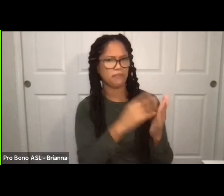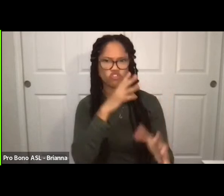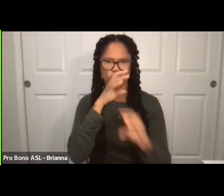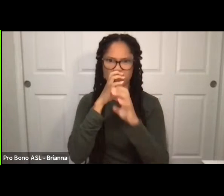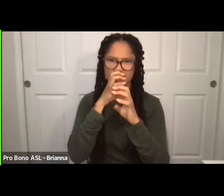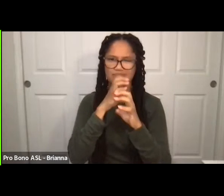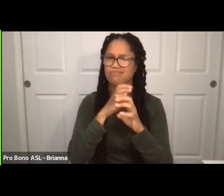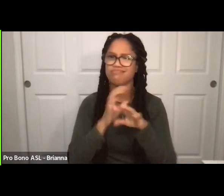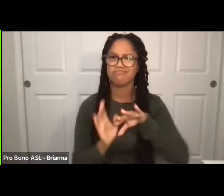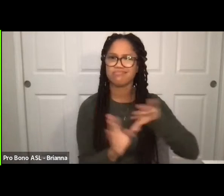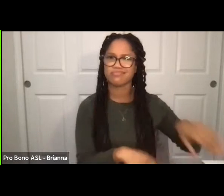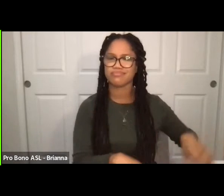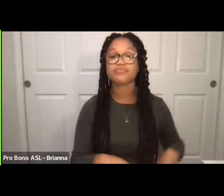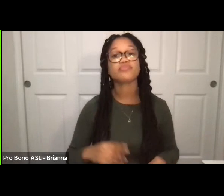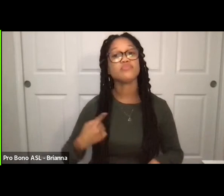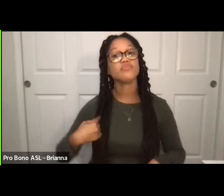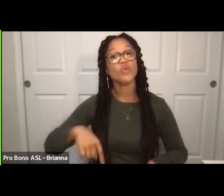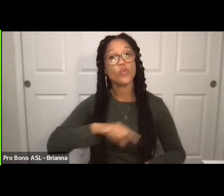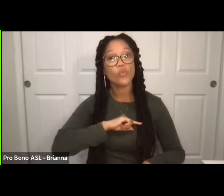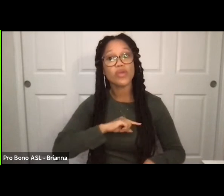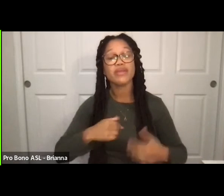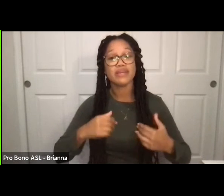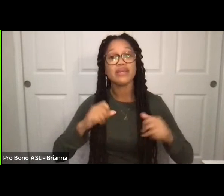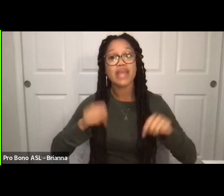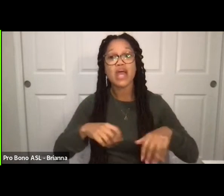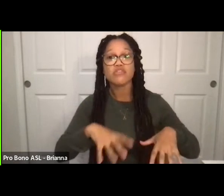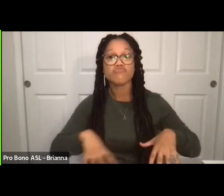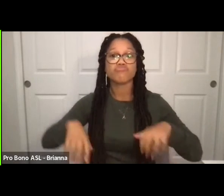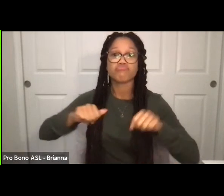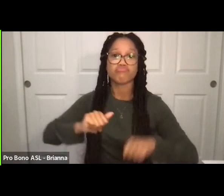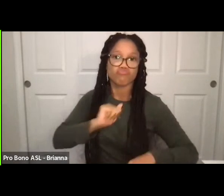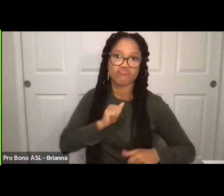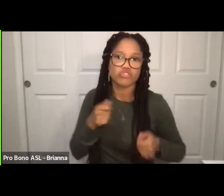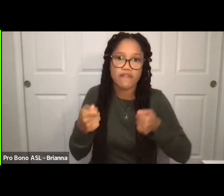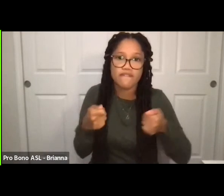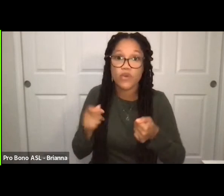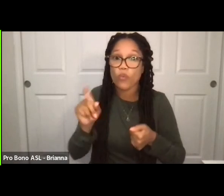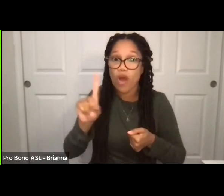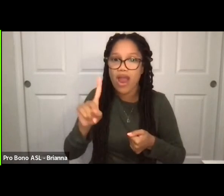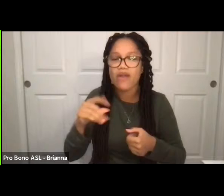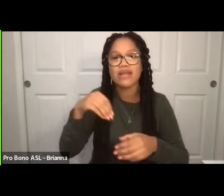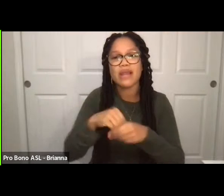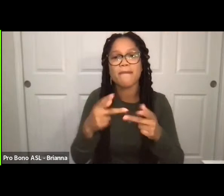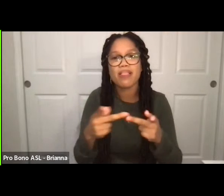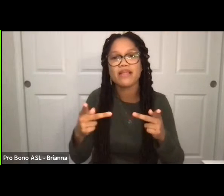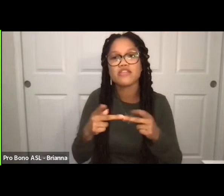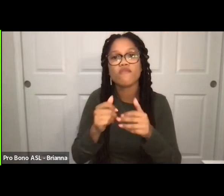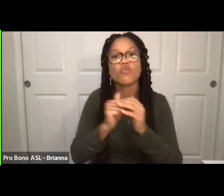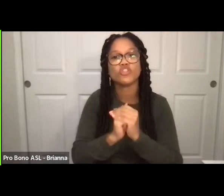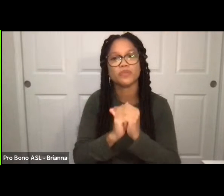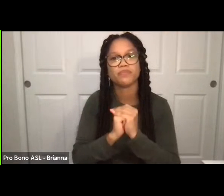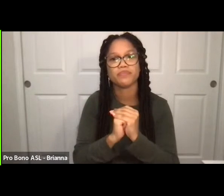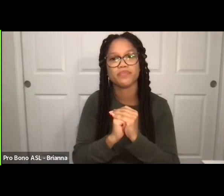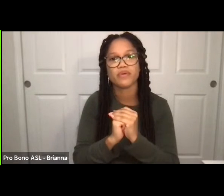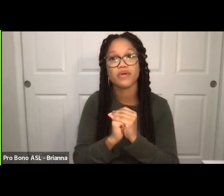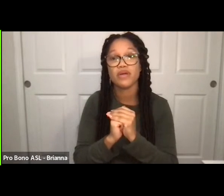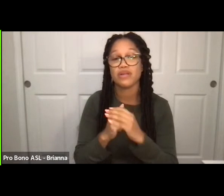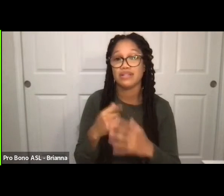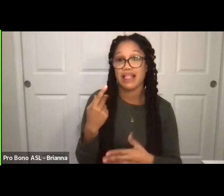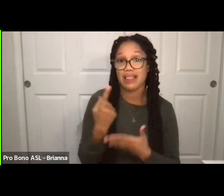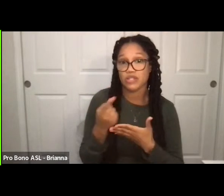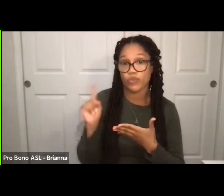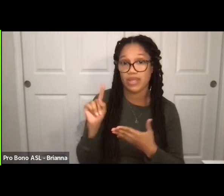autonomy sometimes in our places of worship. So one of the places that Ebony and I were in Buffalo